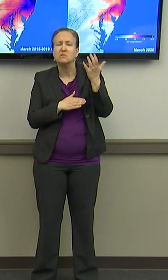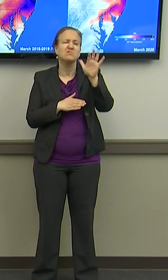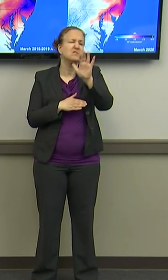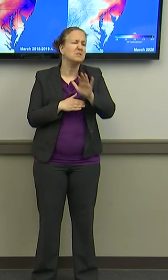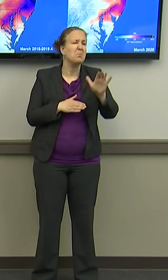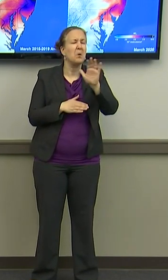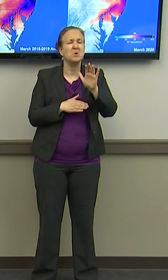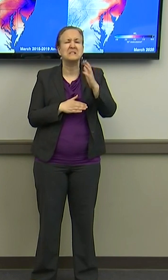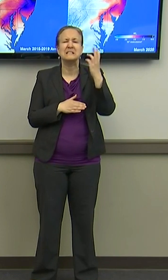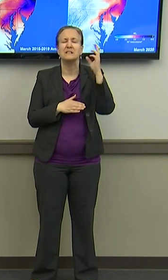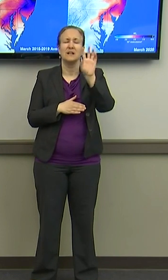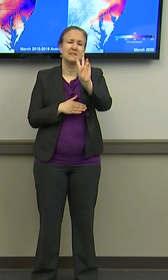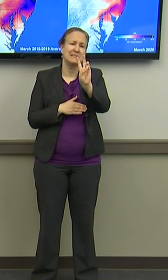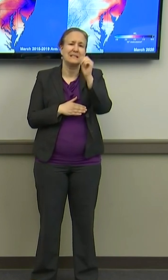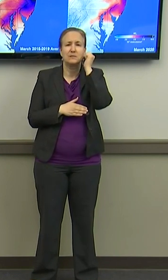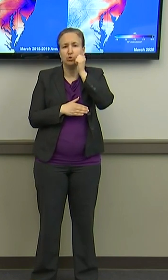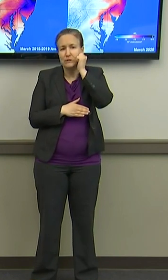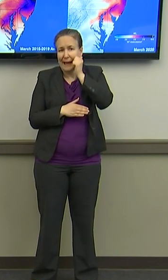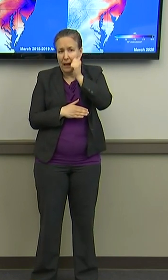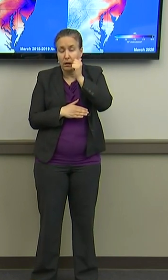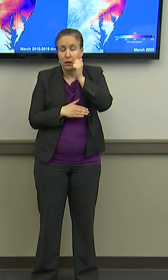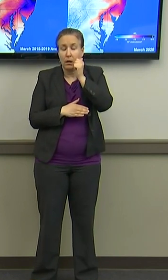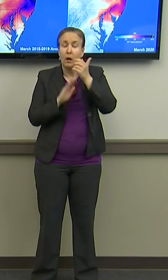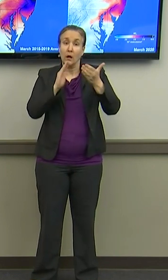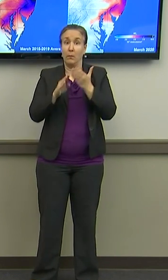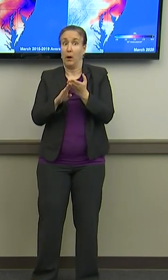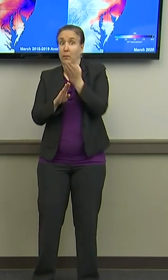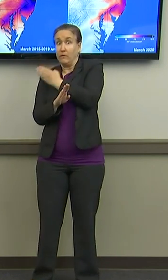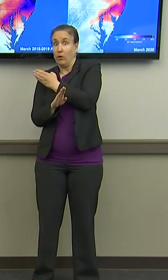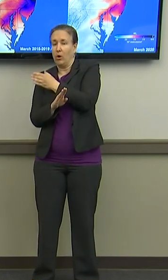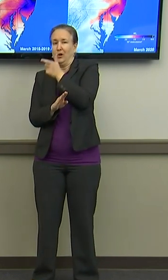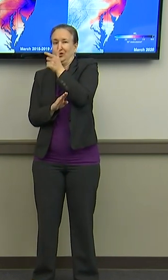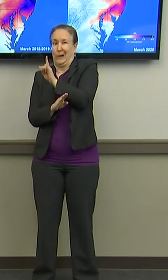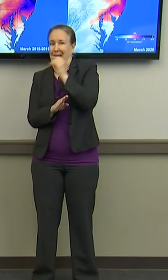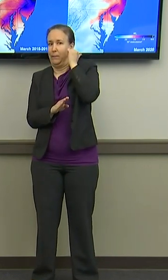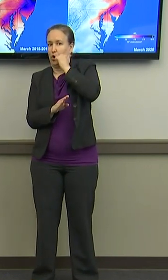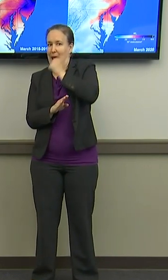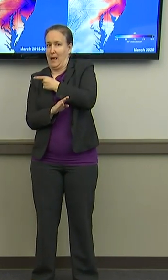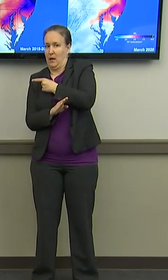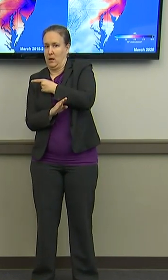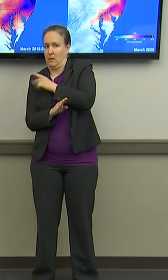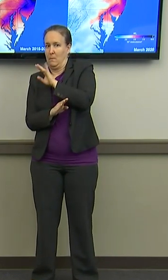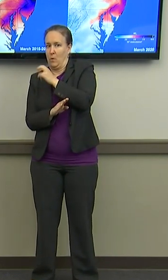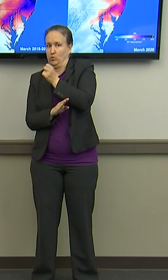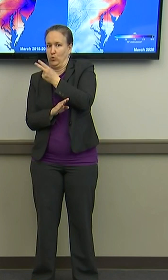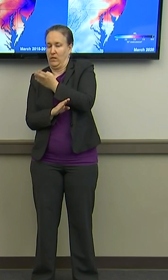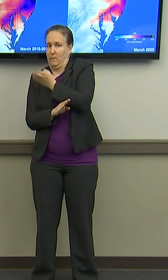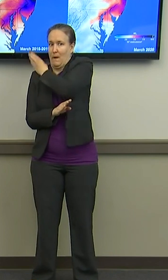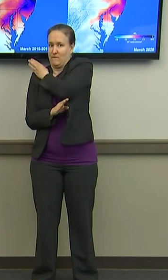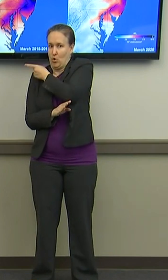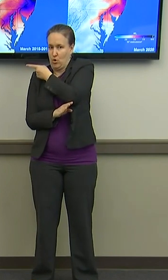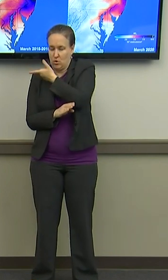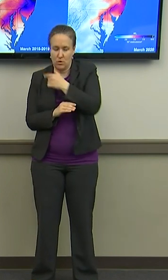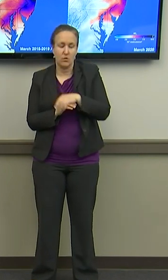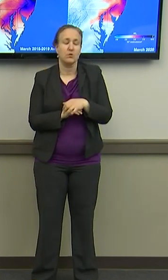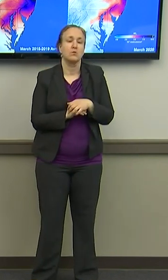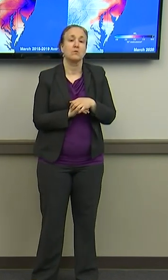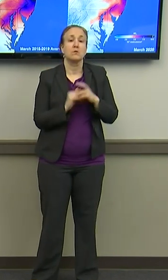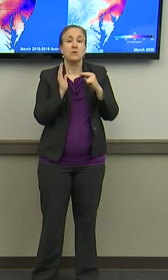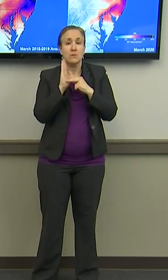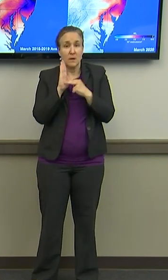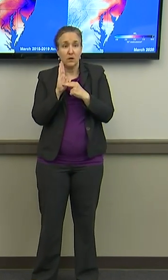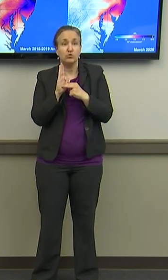about 6 per day, compared with 28 per day prior to March 12th. And our